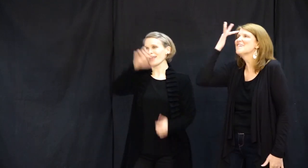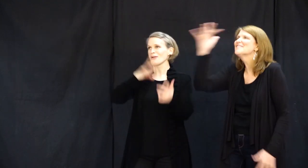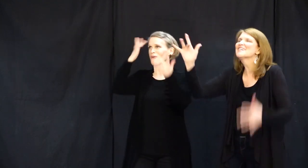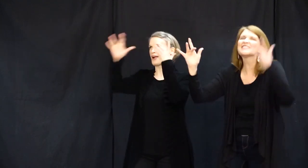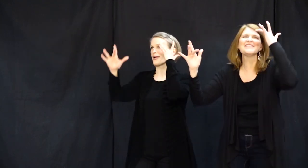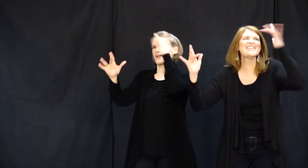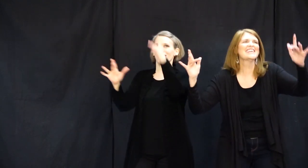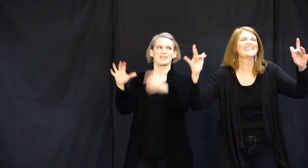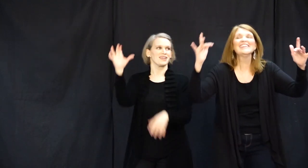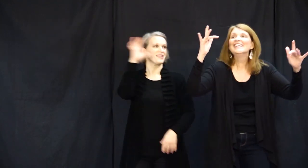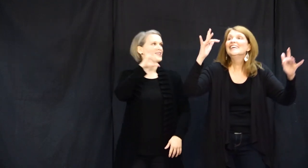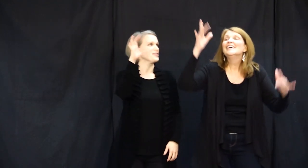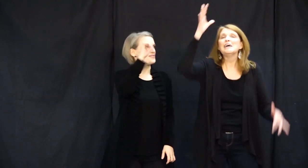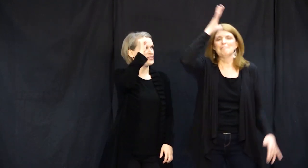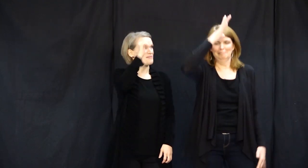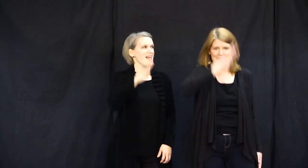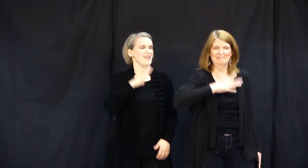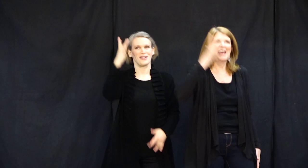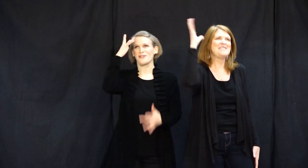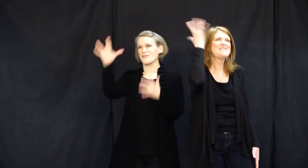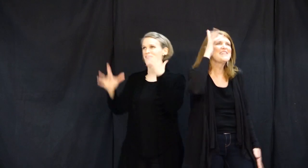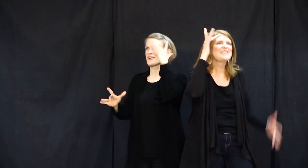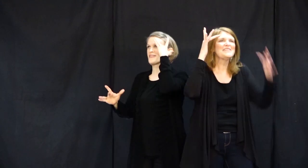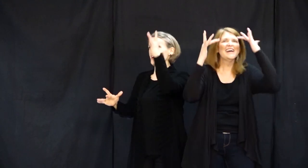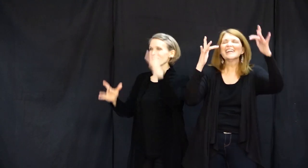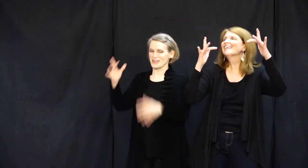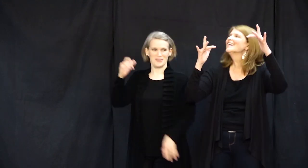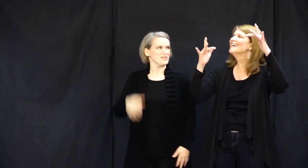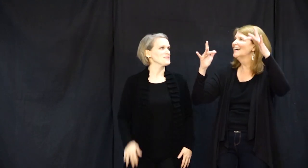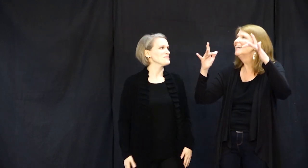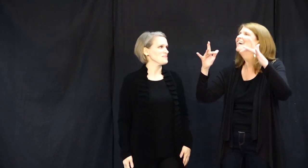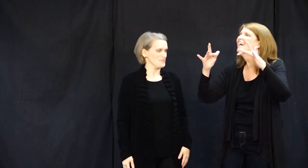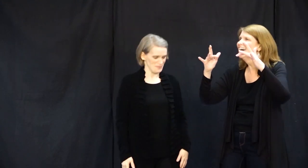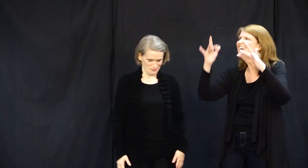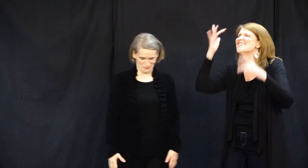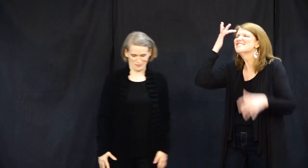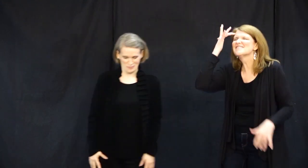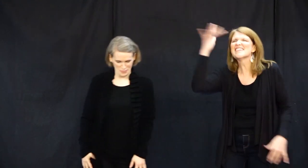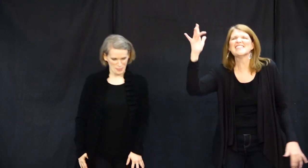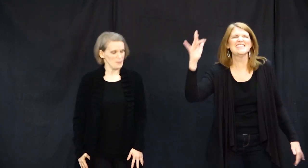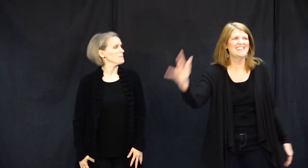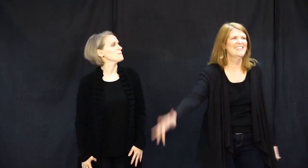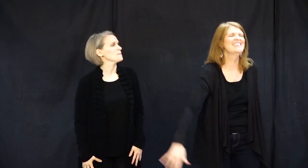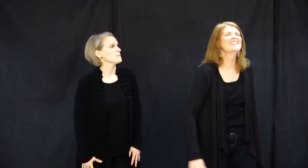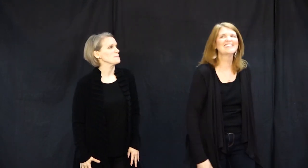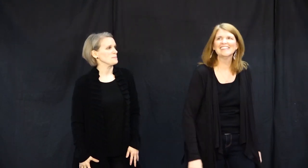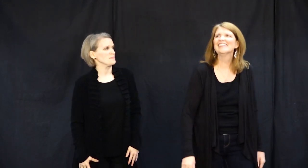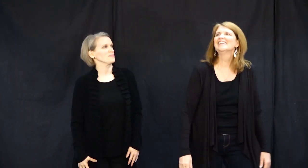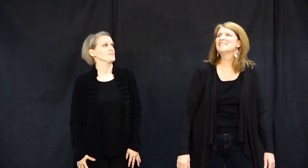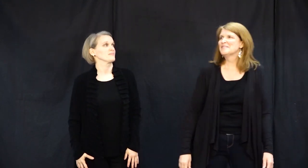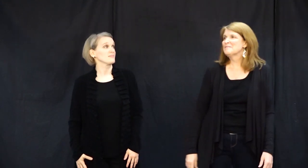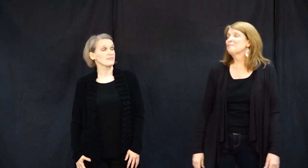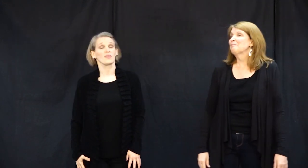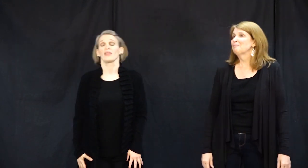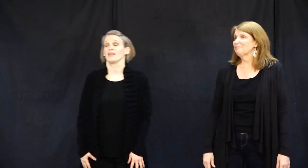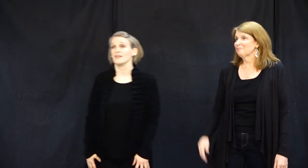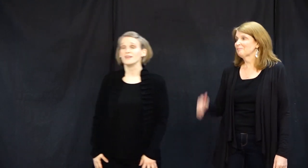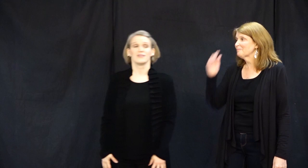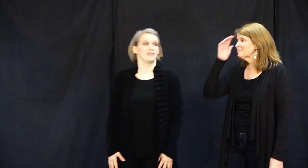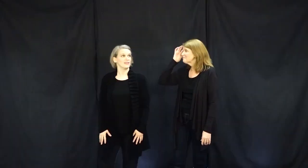work. I'm looking for a mind at work. Whoa, whoa, whoa, whoa. Work. Ooh, there's nothing